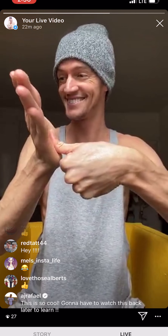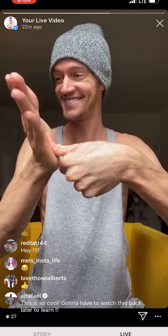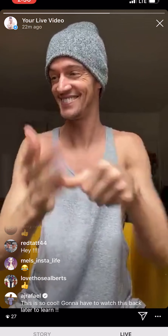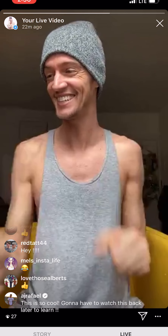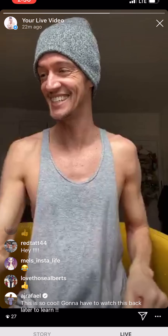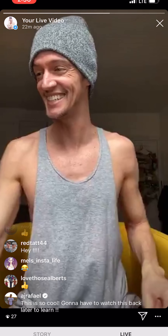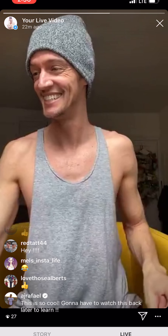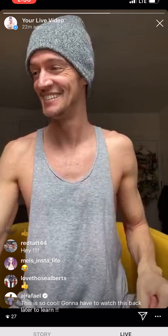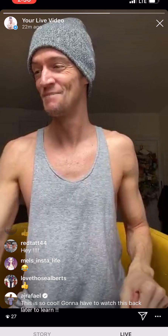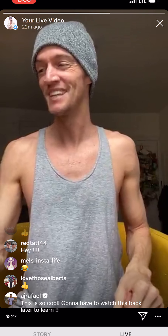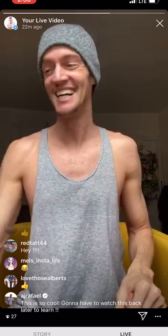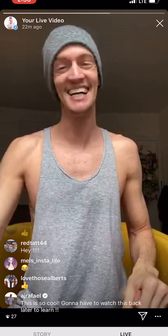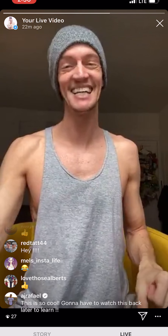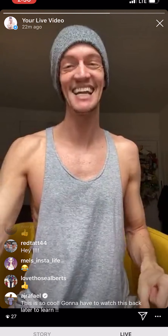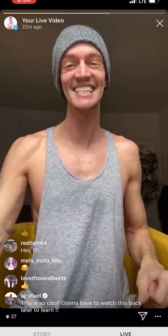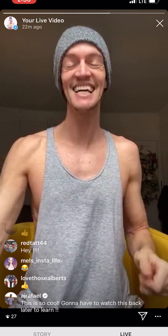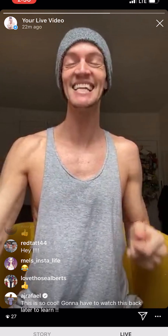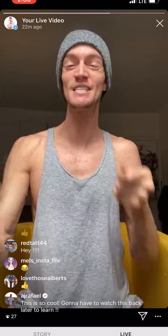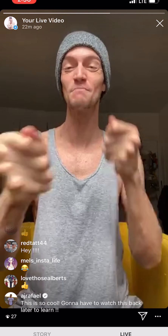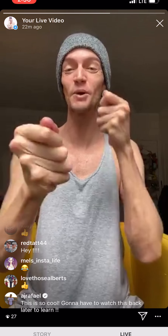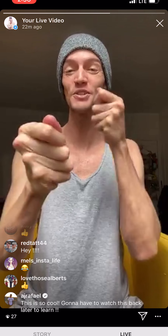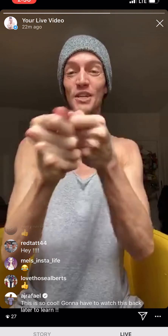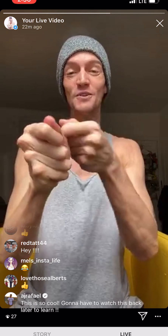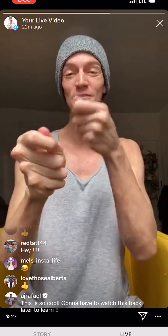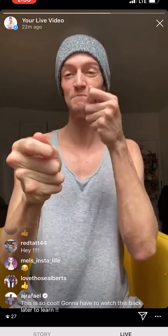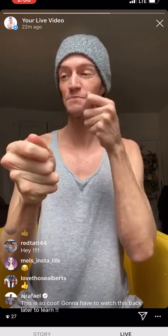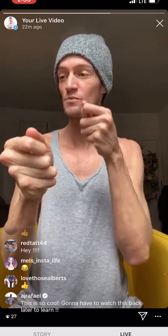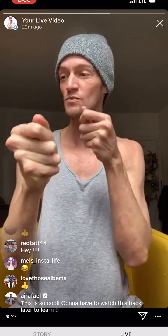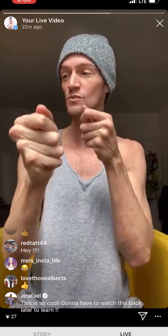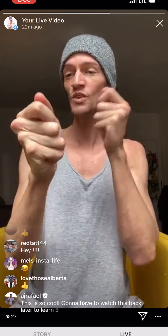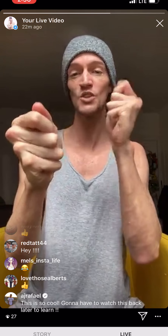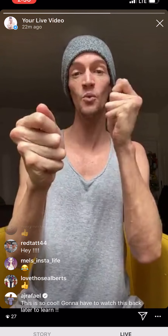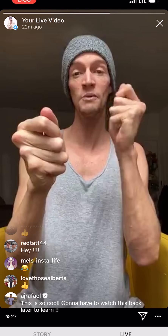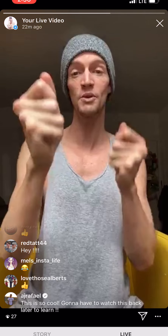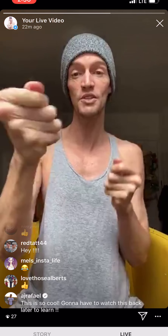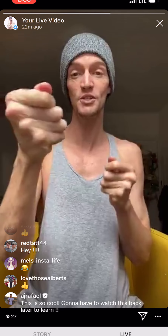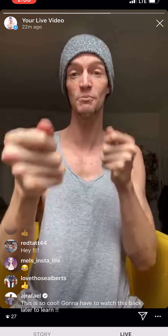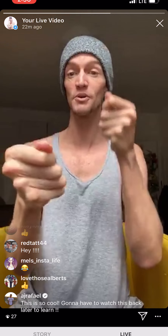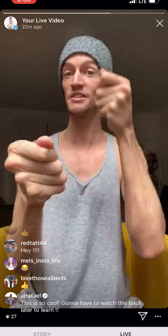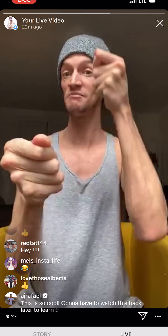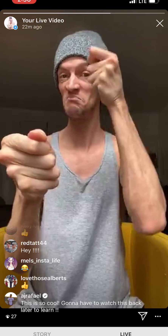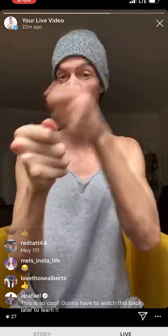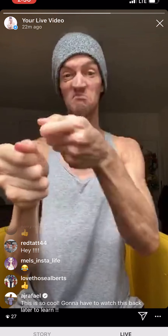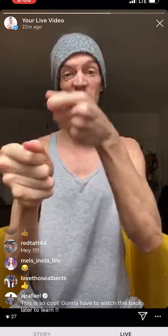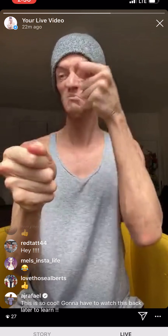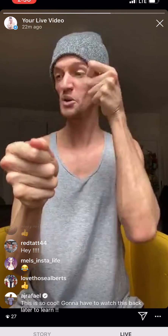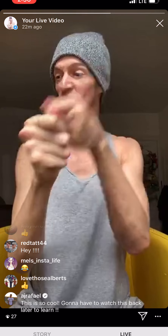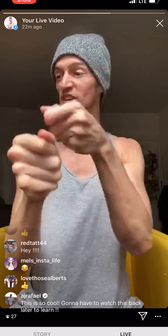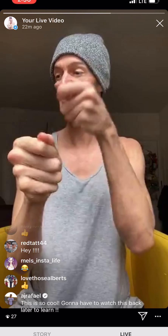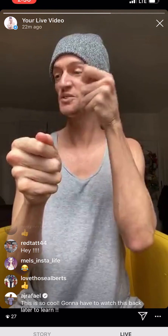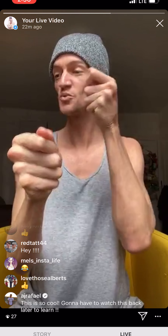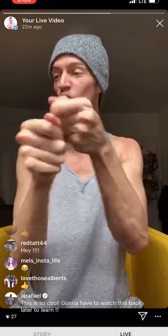Very good. Uh, next sign is persecute. So one person, two person. Persecute, ruin,